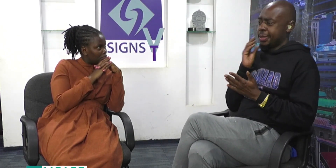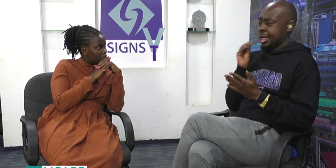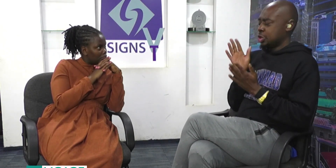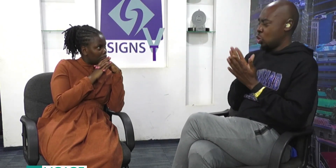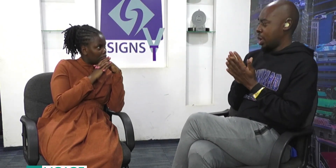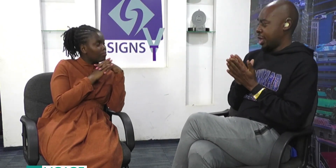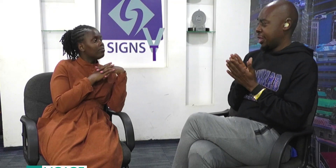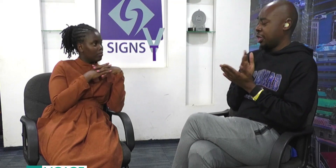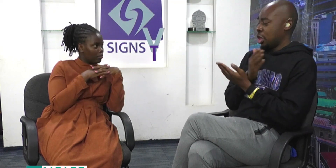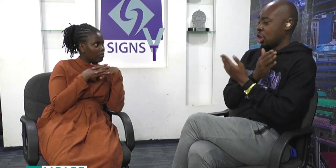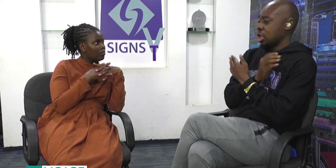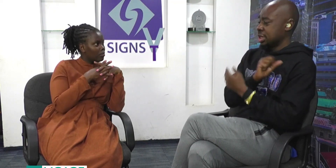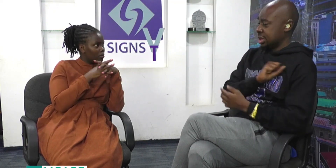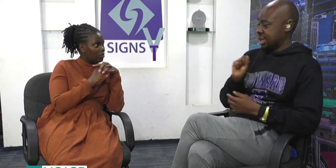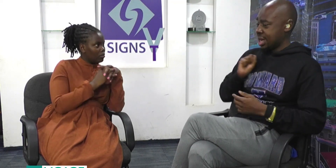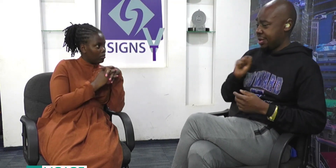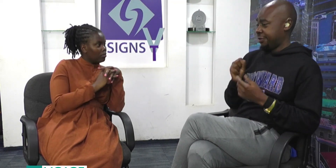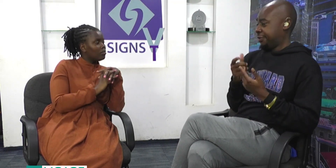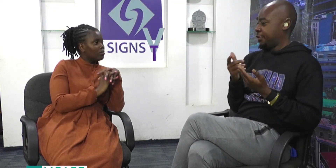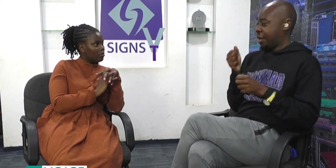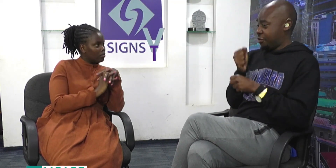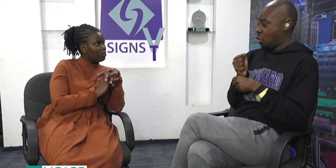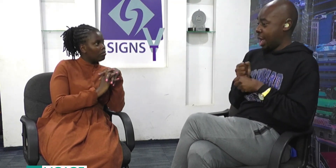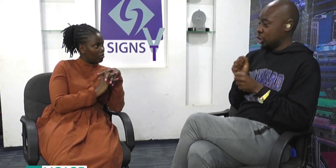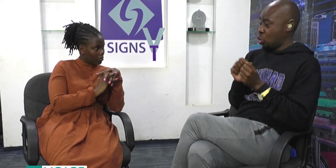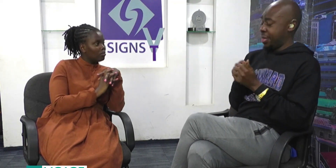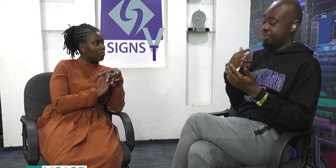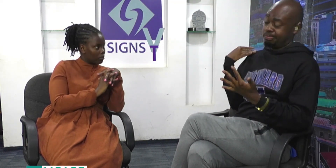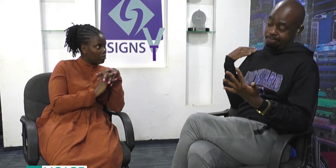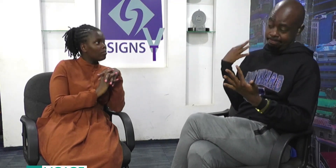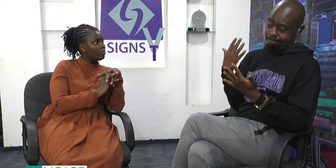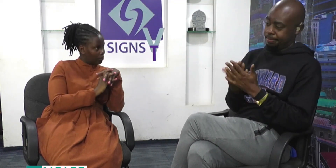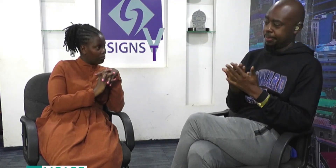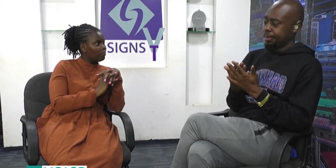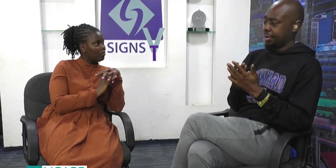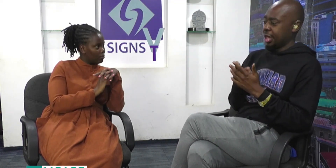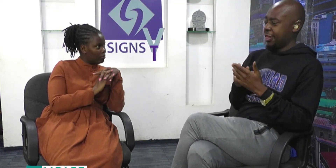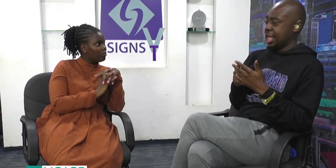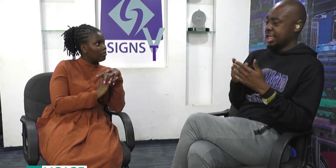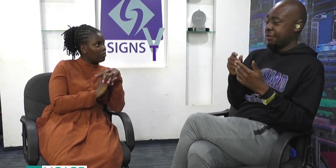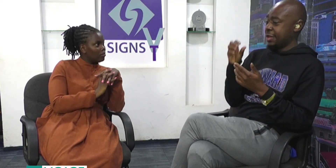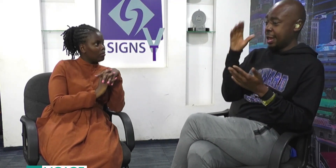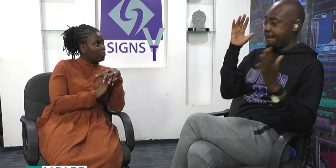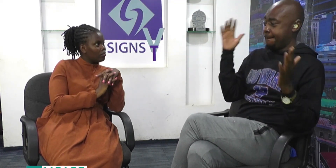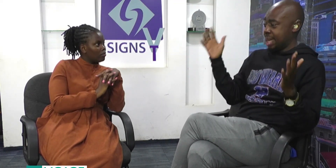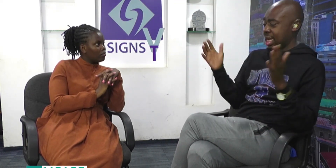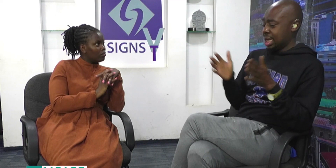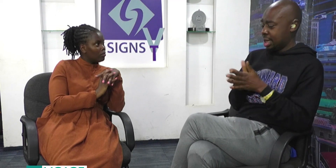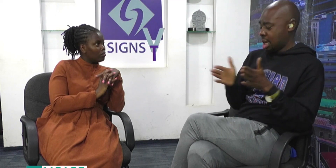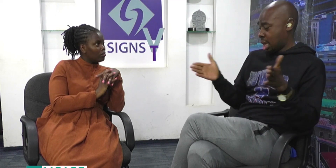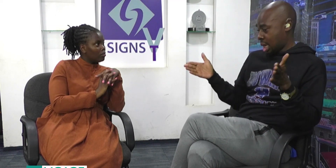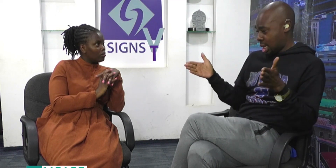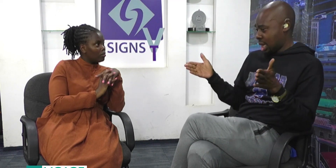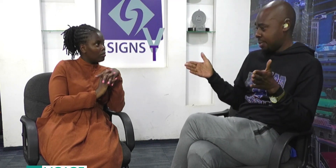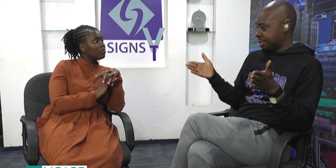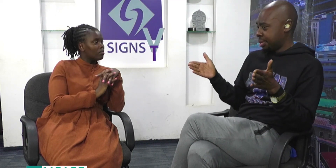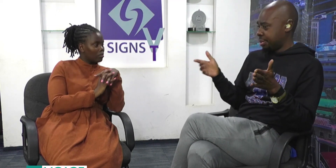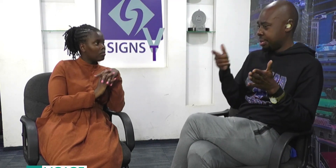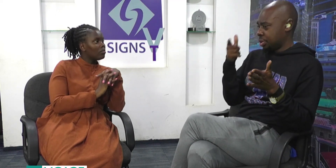Through my experience and through working with the hearing staff, I found that there is a